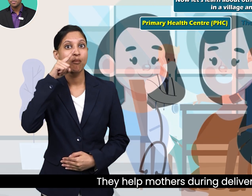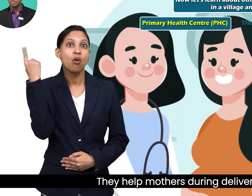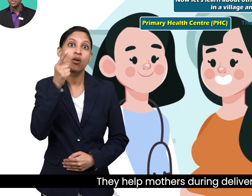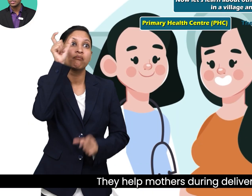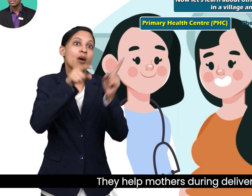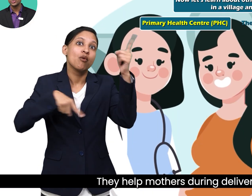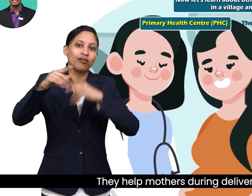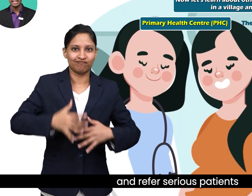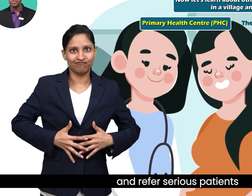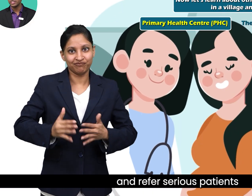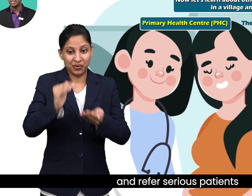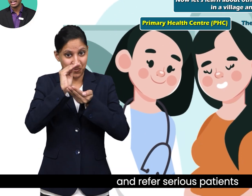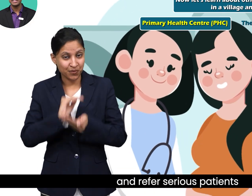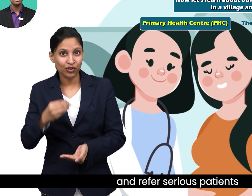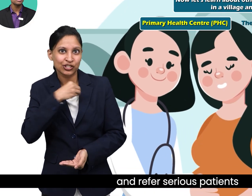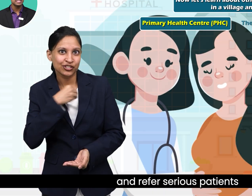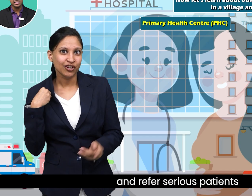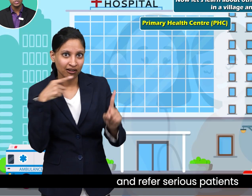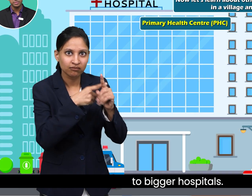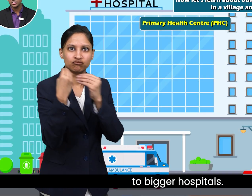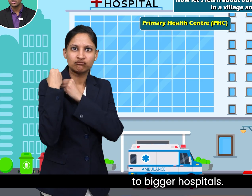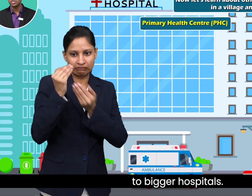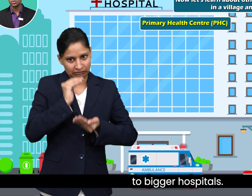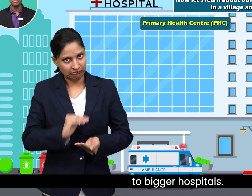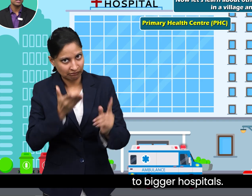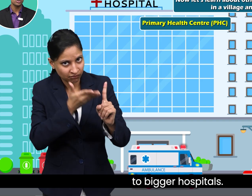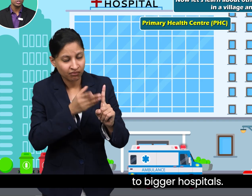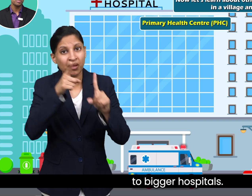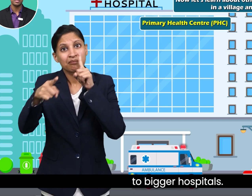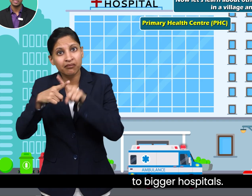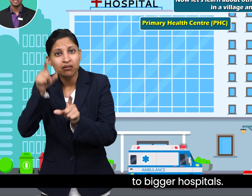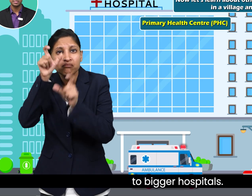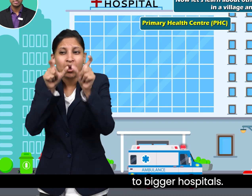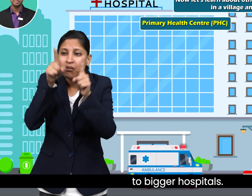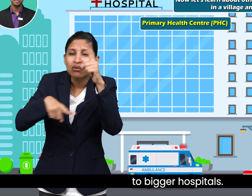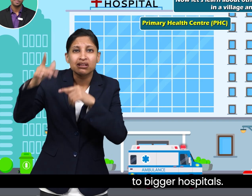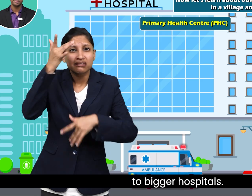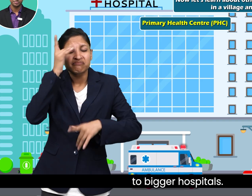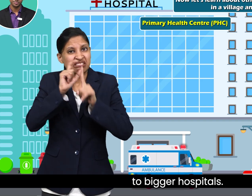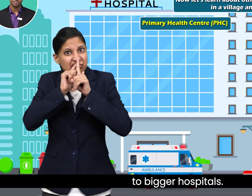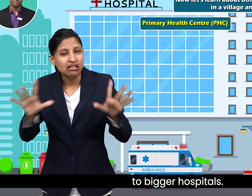They help mothers during delivery and refer serious patients to bigger hospitals.